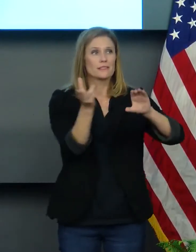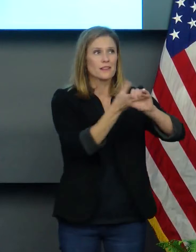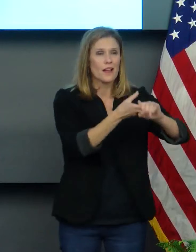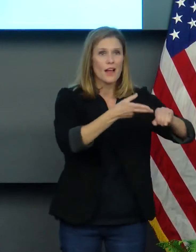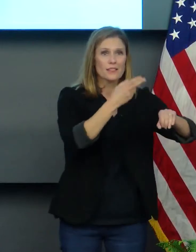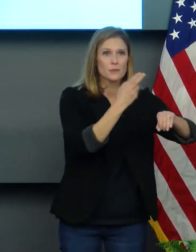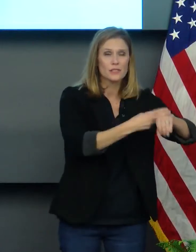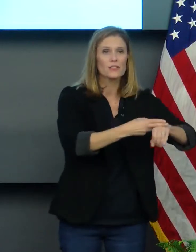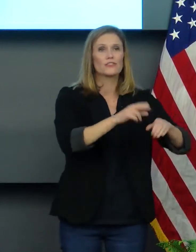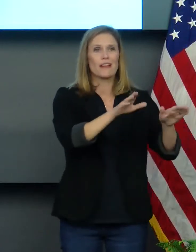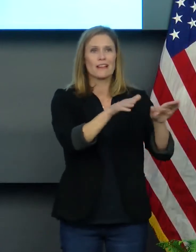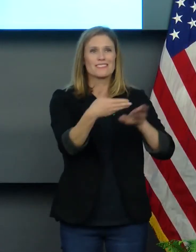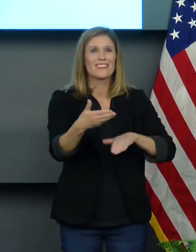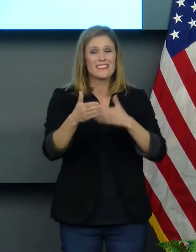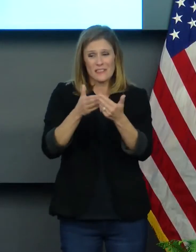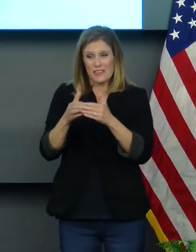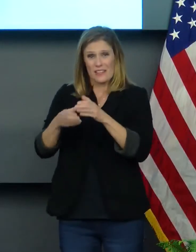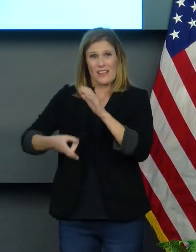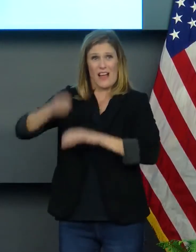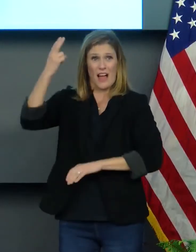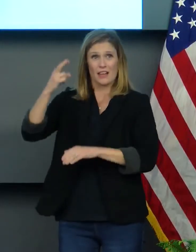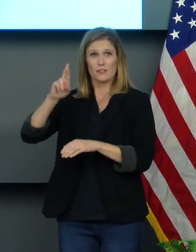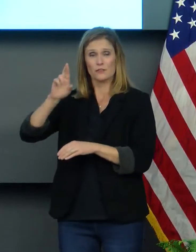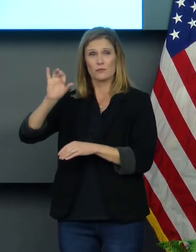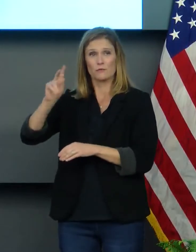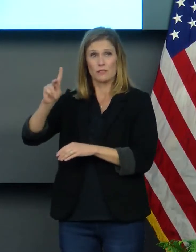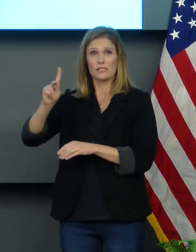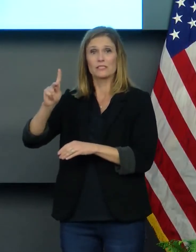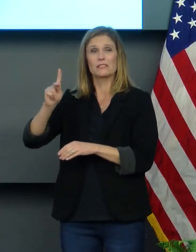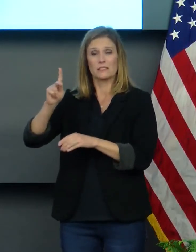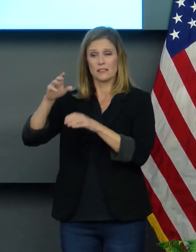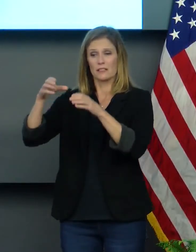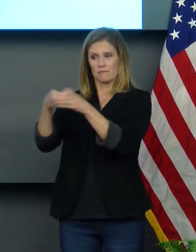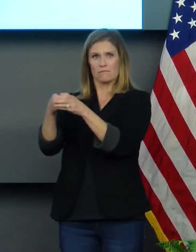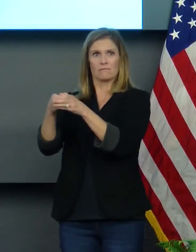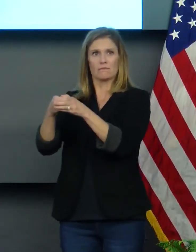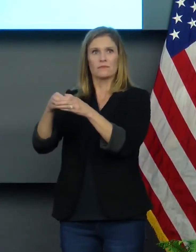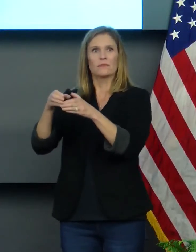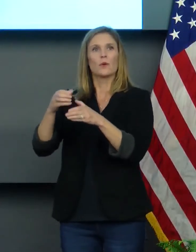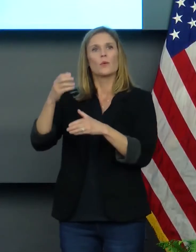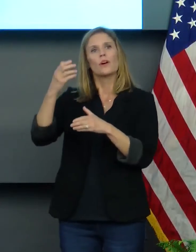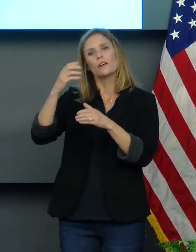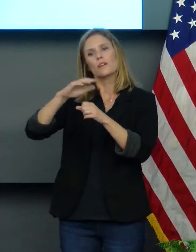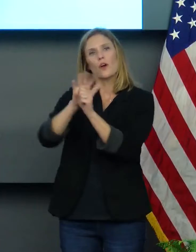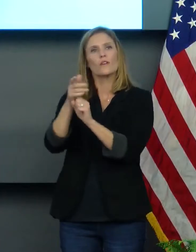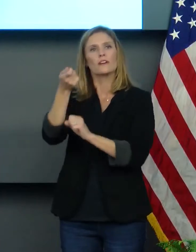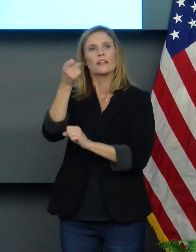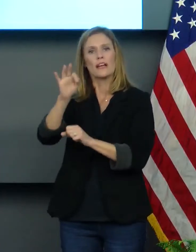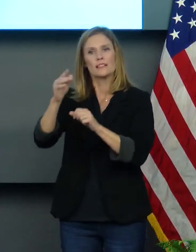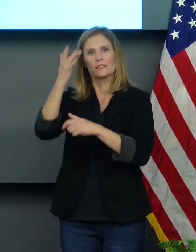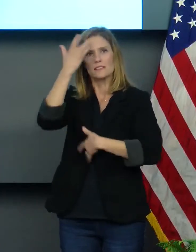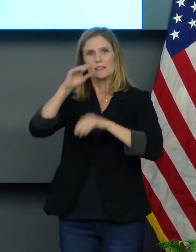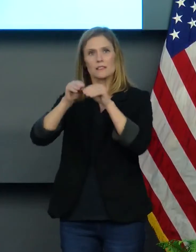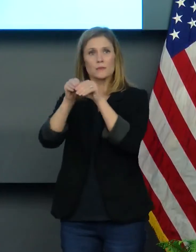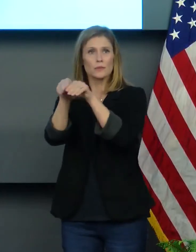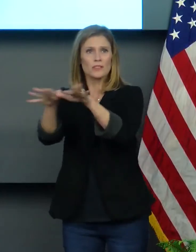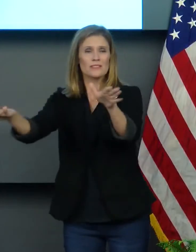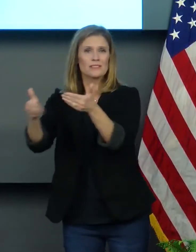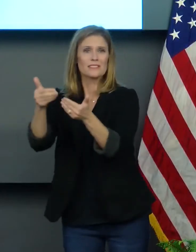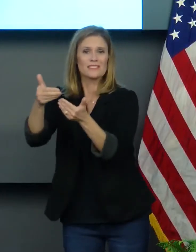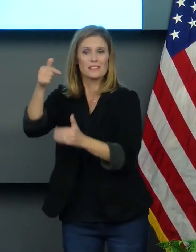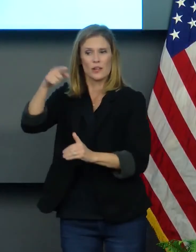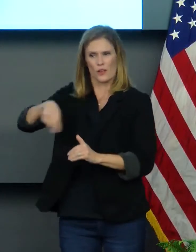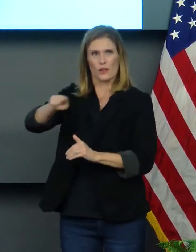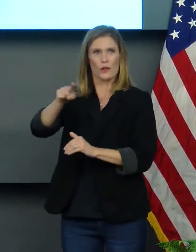in the highest risk setting that we have, where COVID-19 spreads very easily and the individuals that it infects are of the